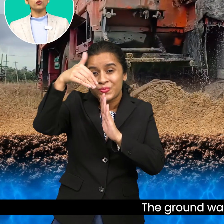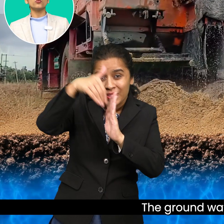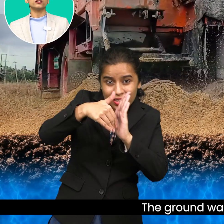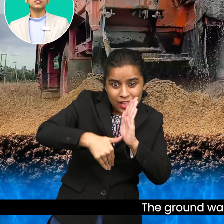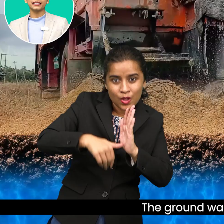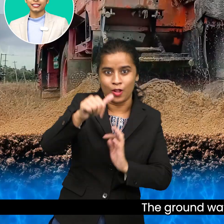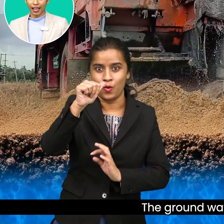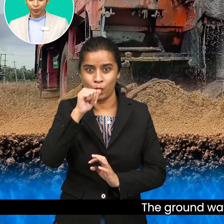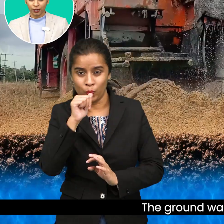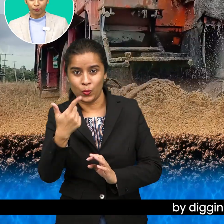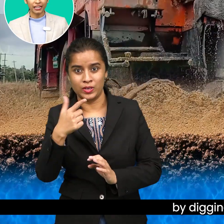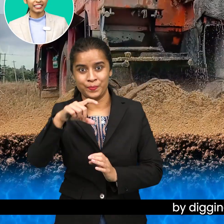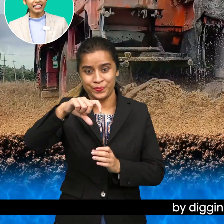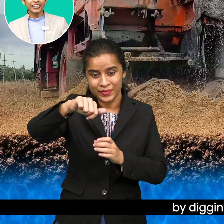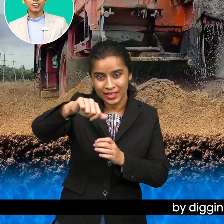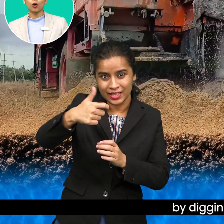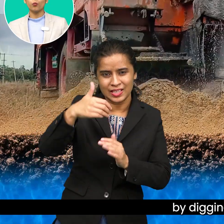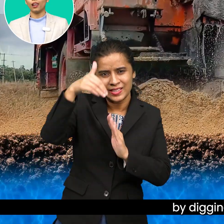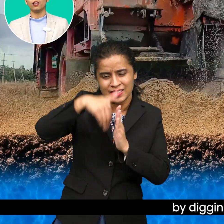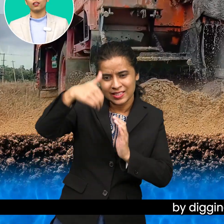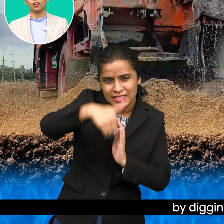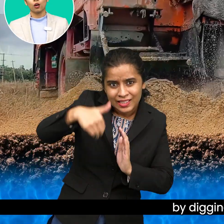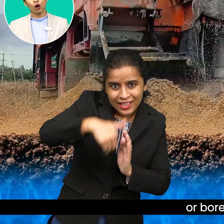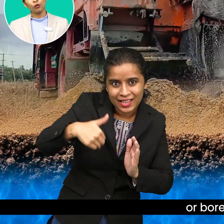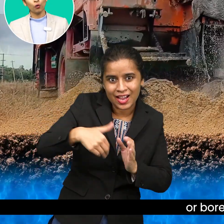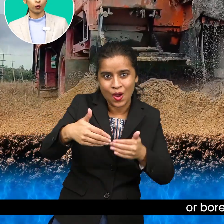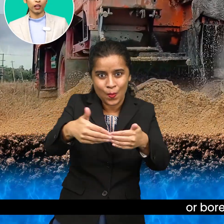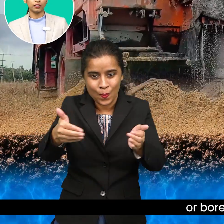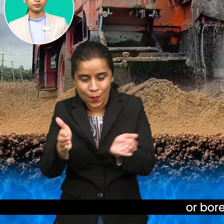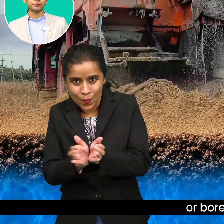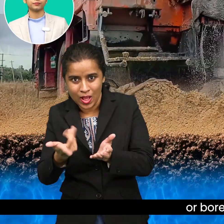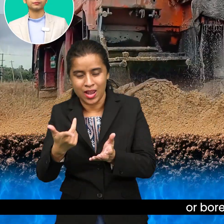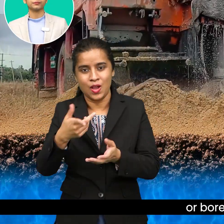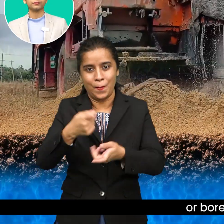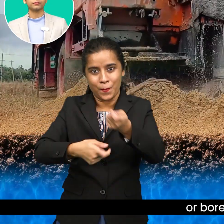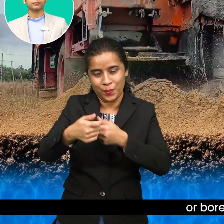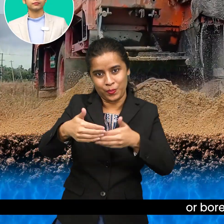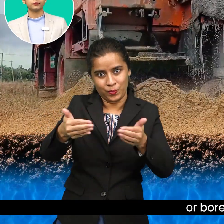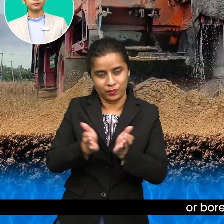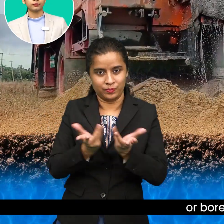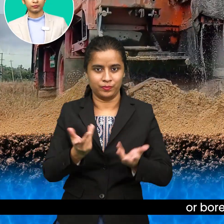The groundwater is tapped by digging a well or borewell.